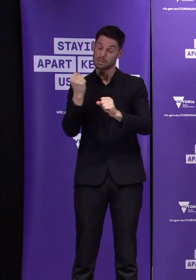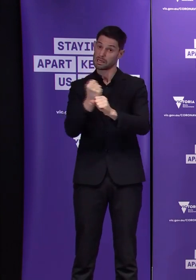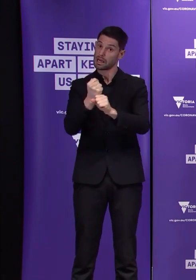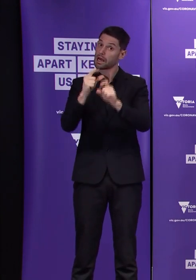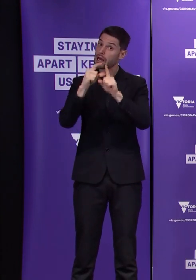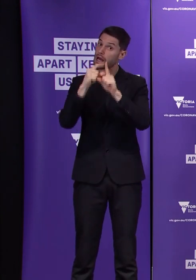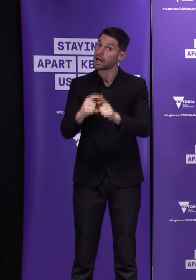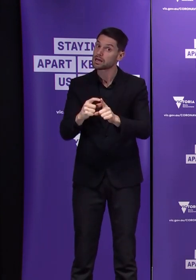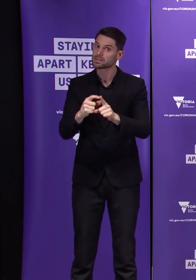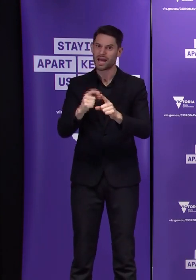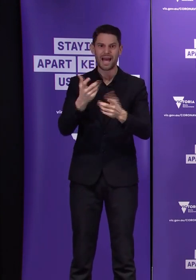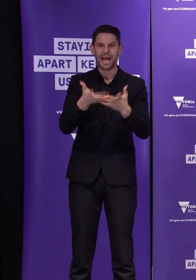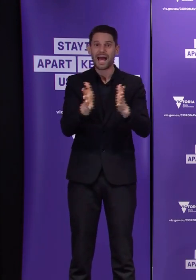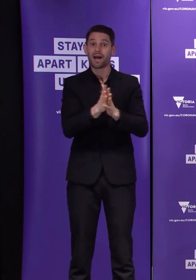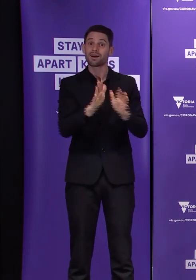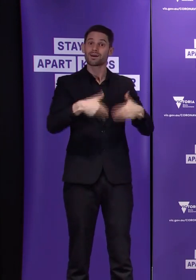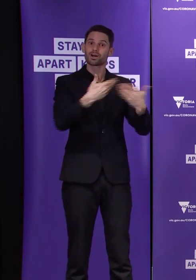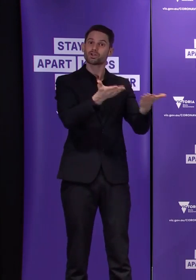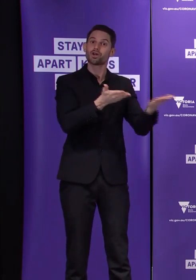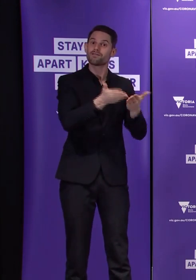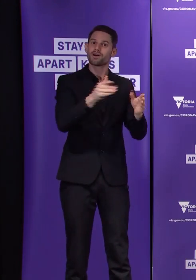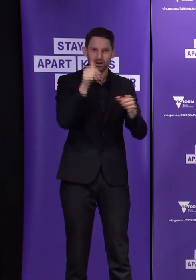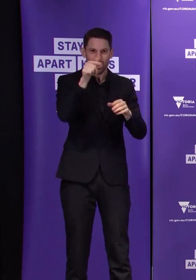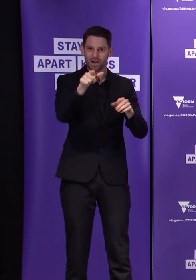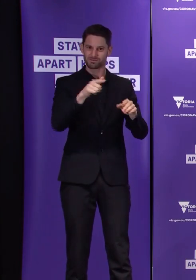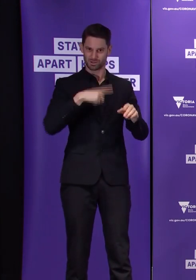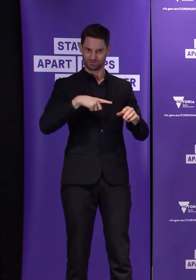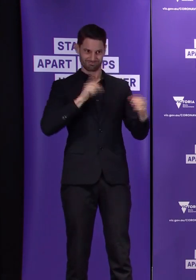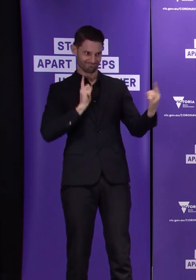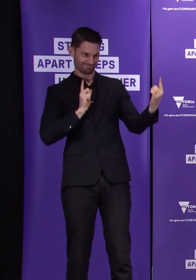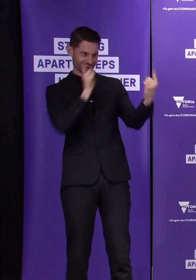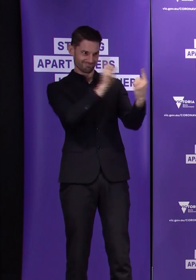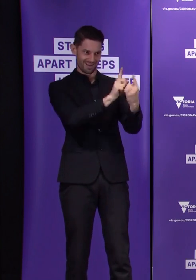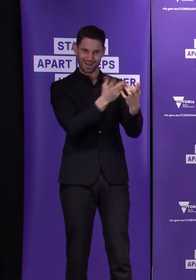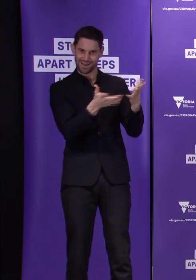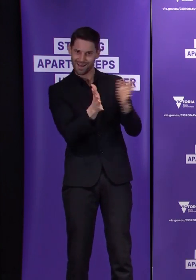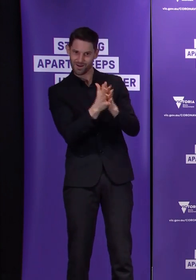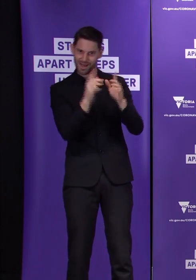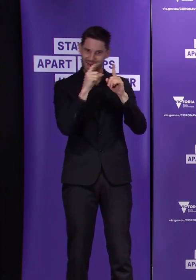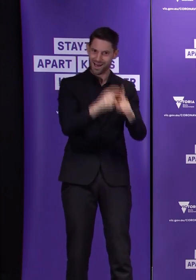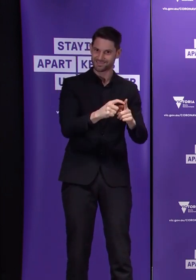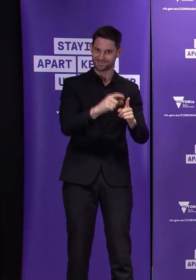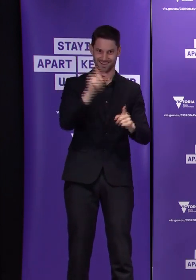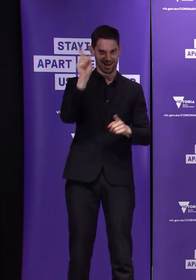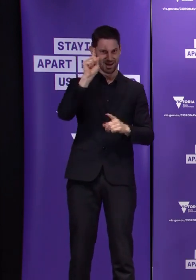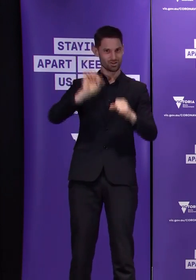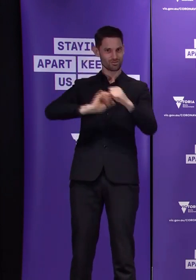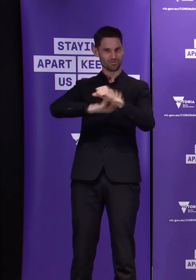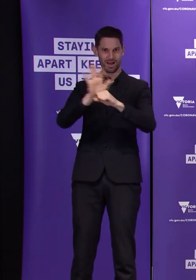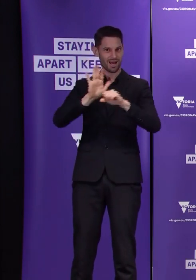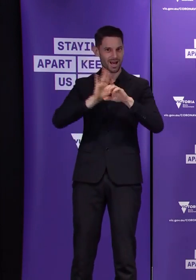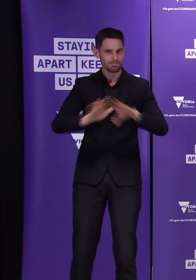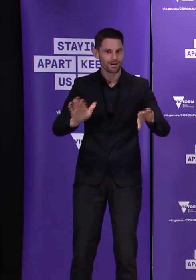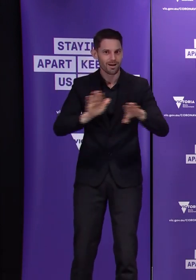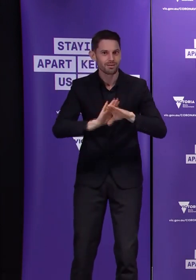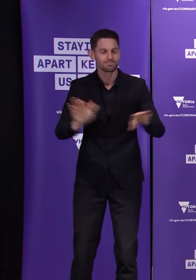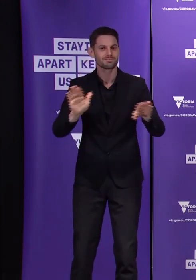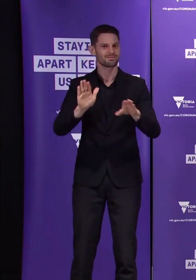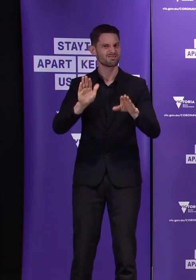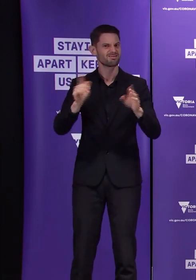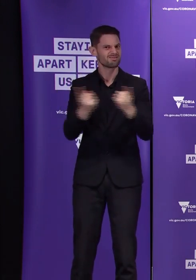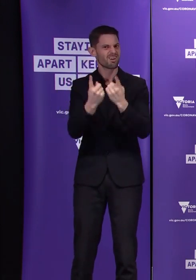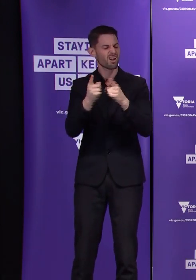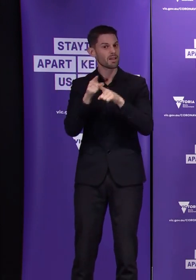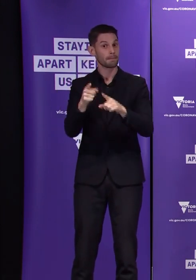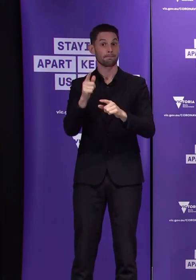delivery of many of our services, our family violence services, across the breadth of those services, noting, of course, that there is a lot of different components to